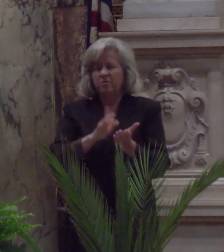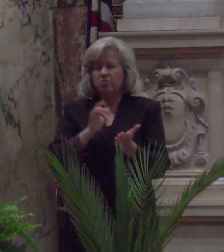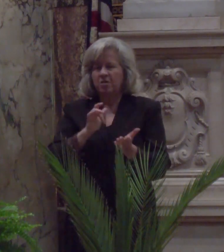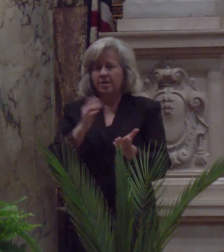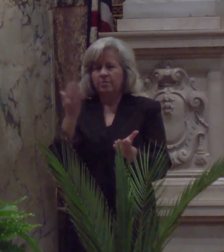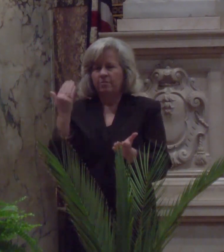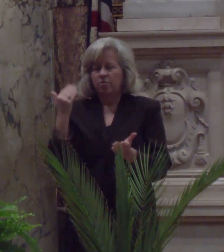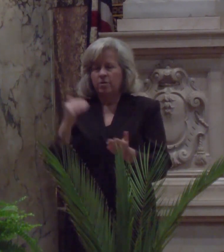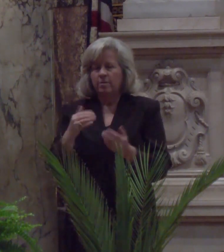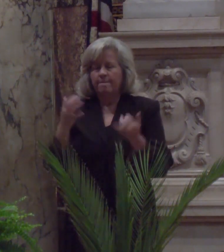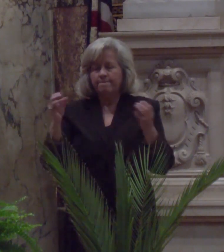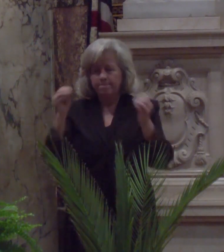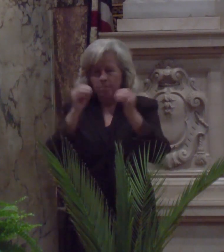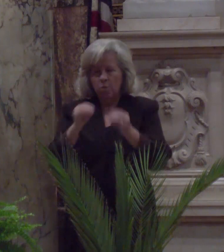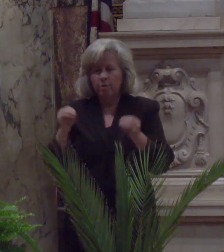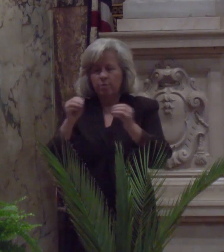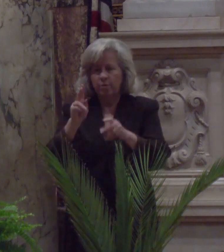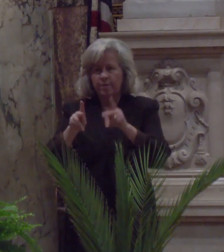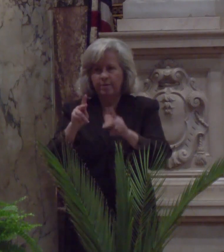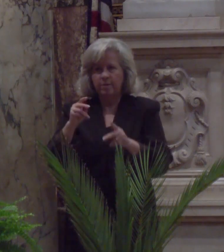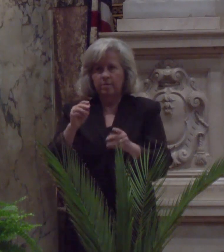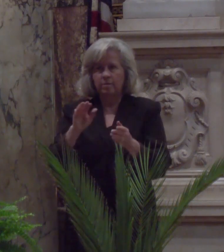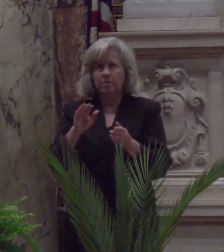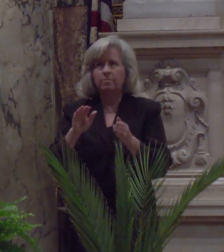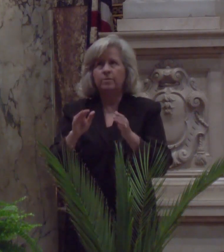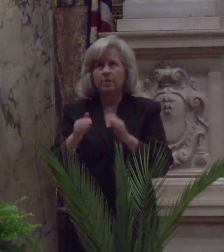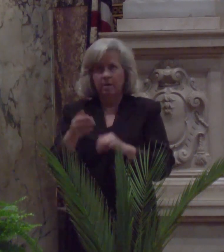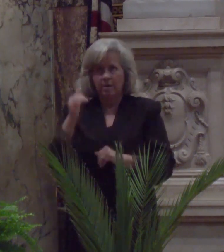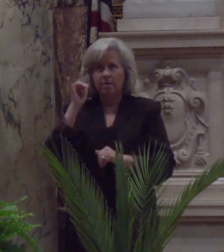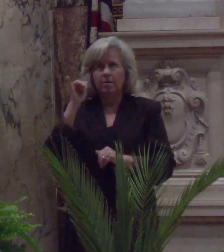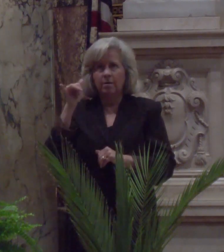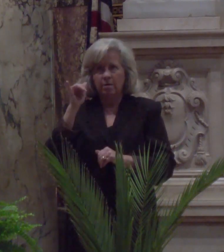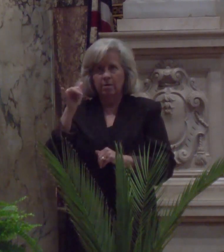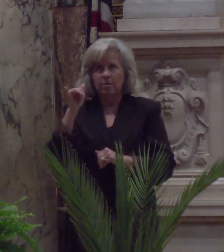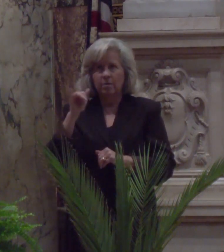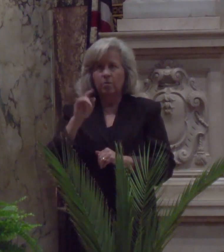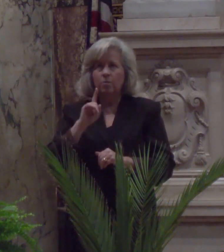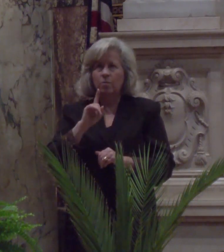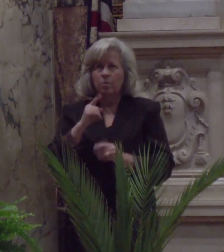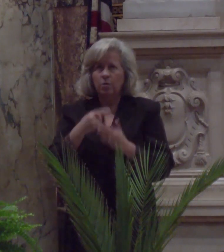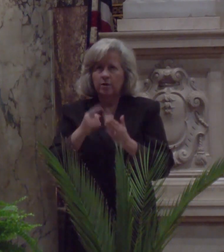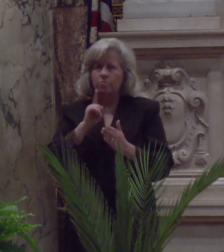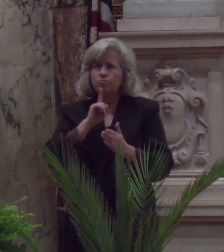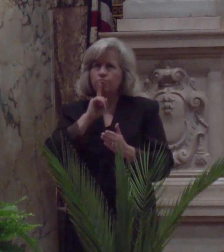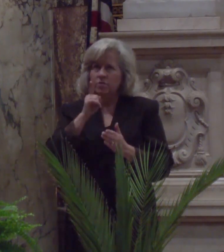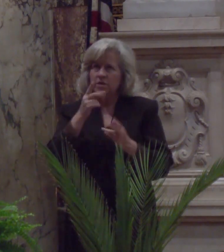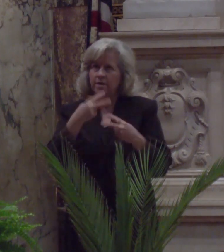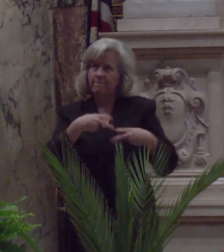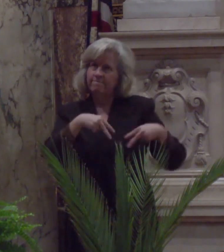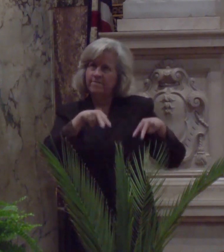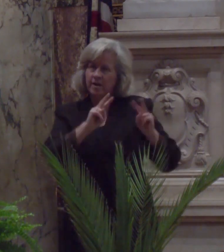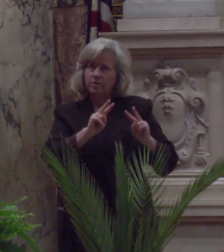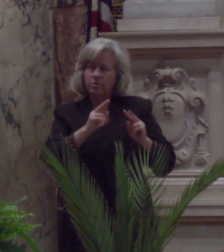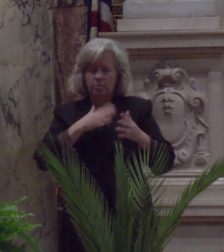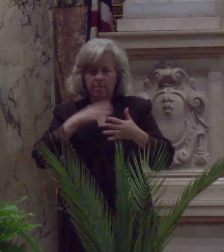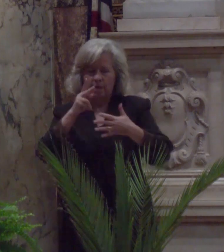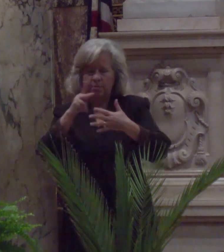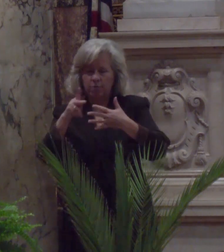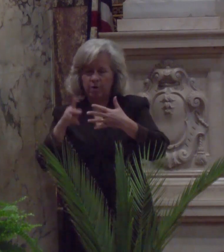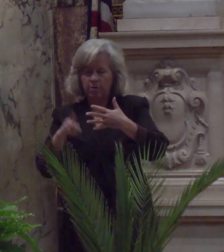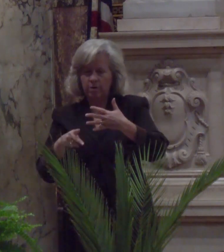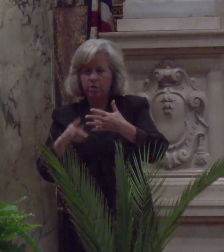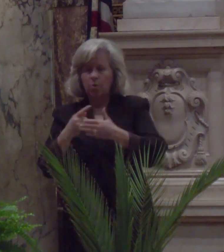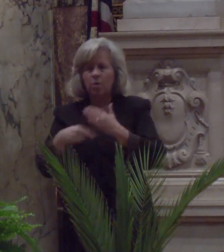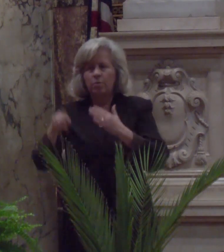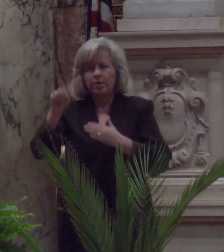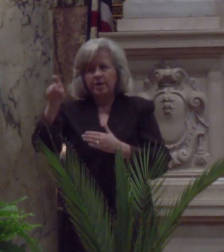past. More and more people are coming to realize what they truly value, what their priorities are, what